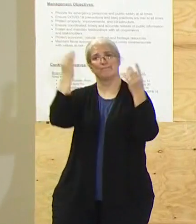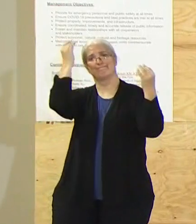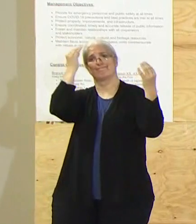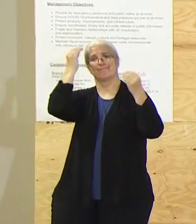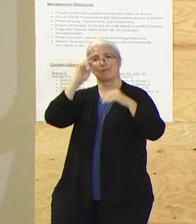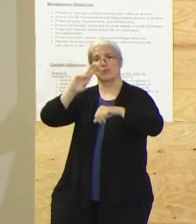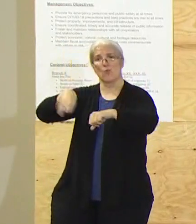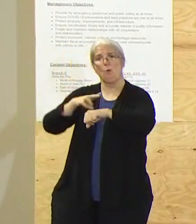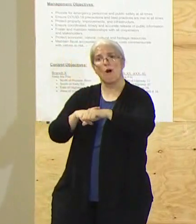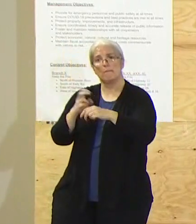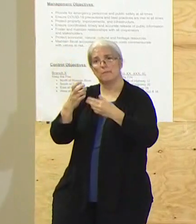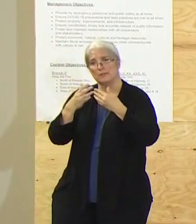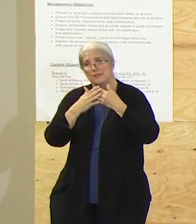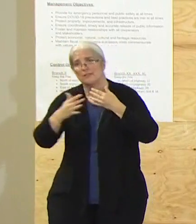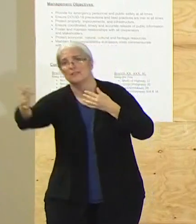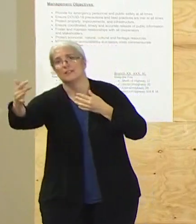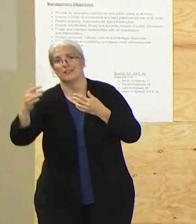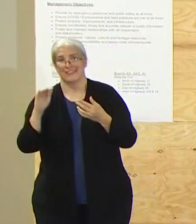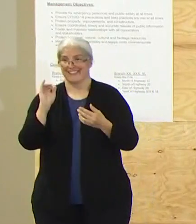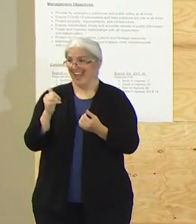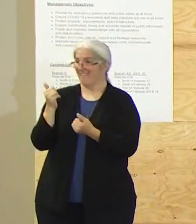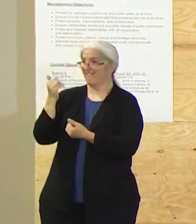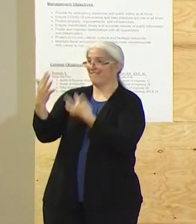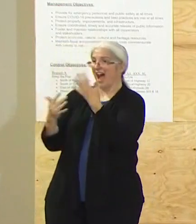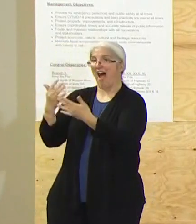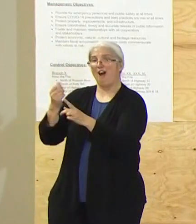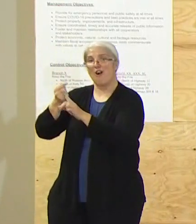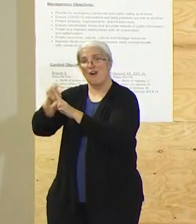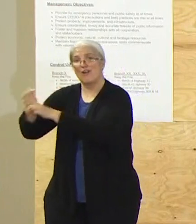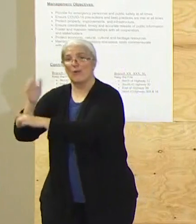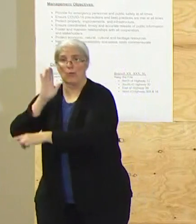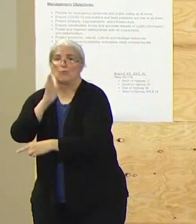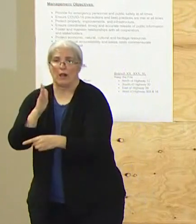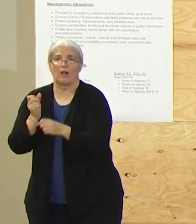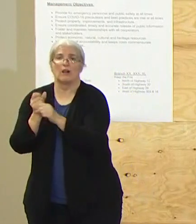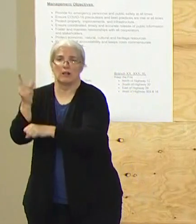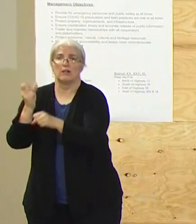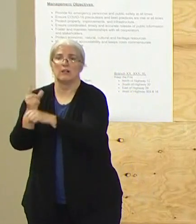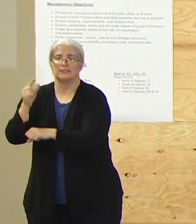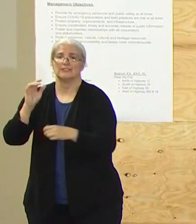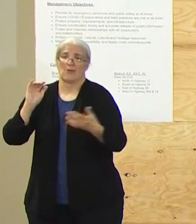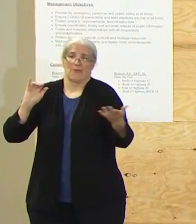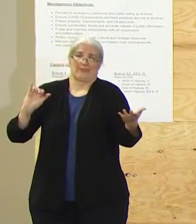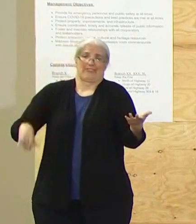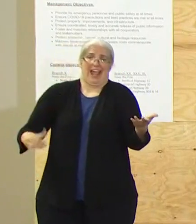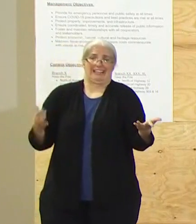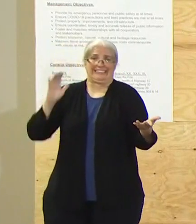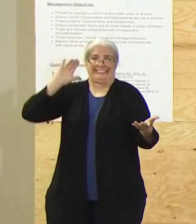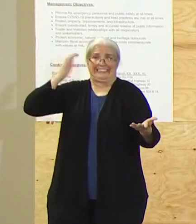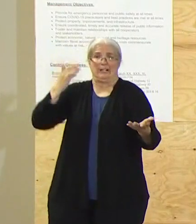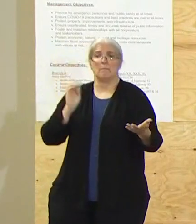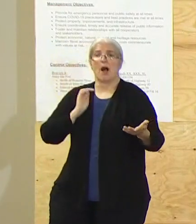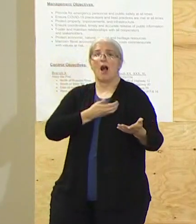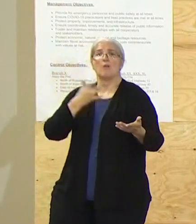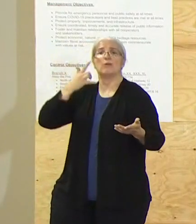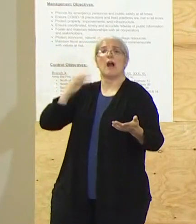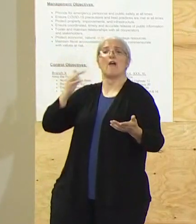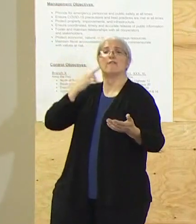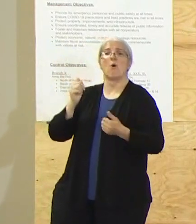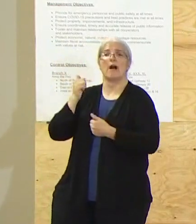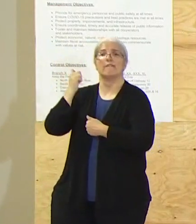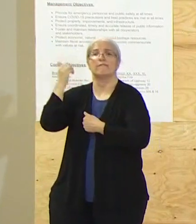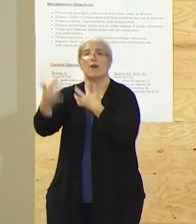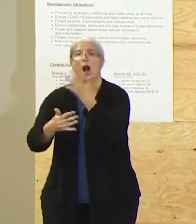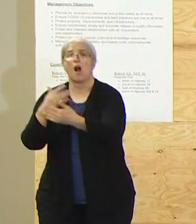longer is a universal fire year here in the state of California. More will be done in this space, and we are working with